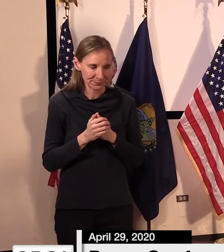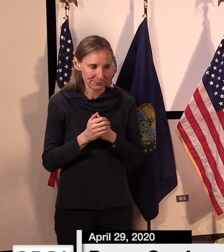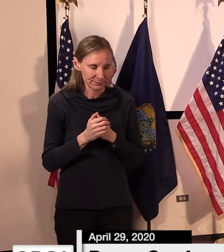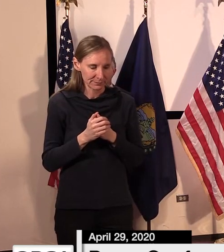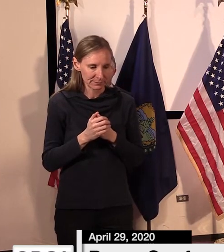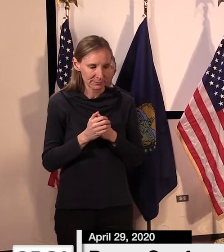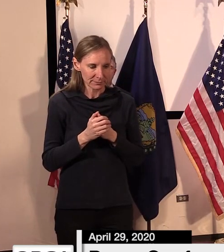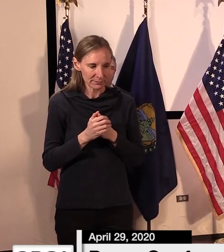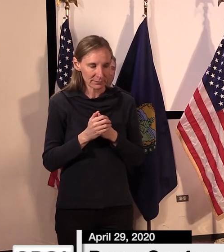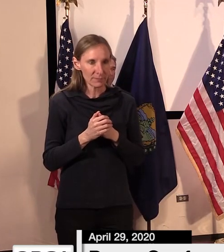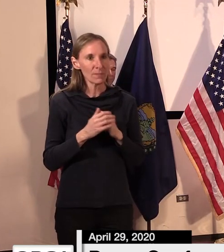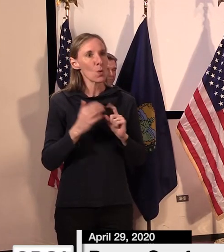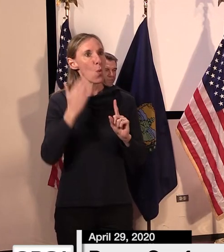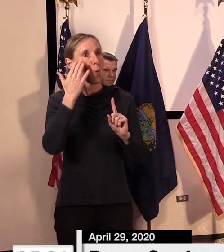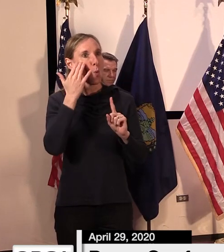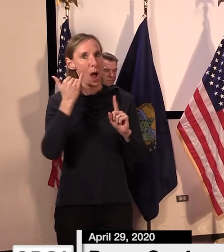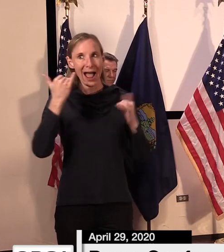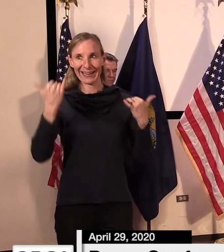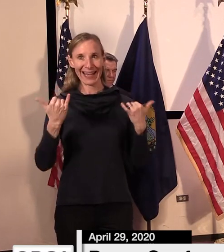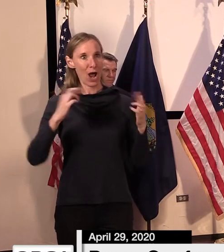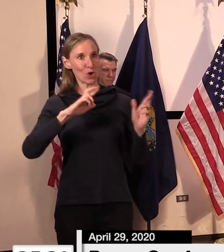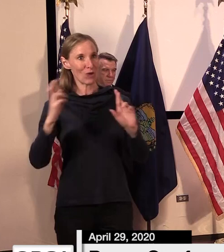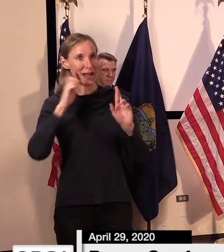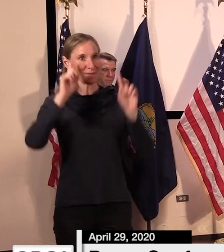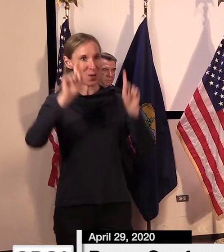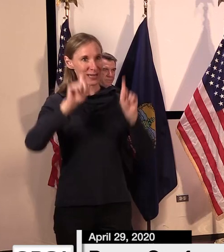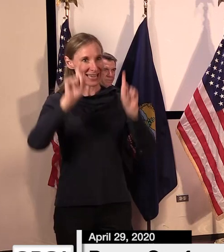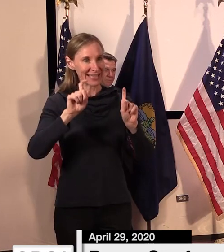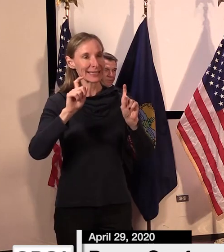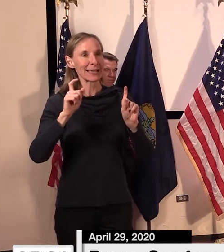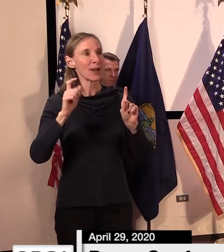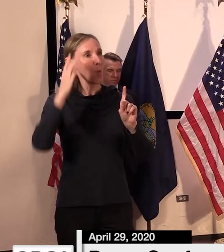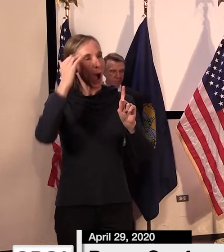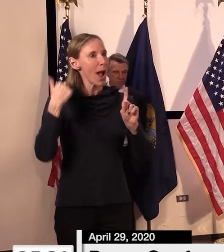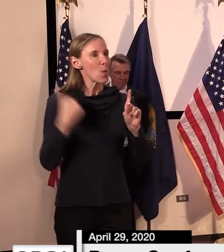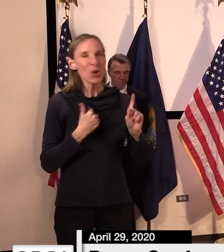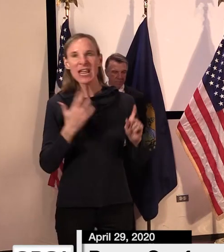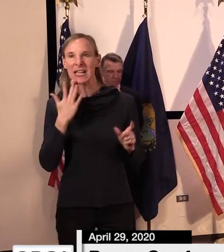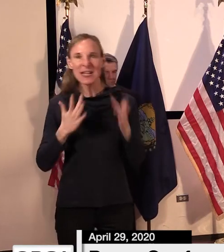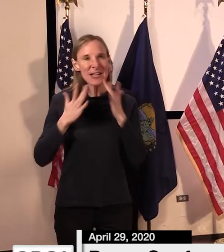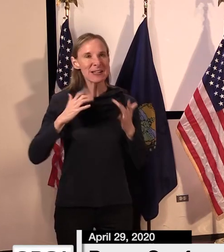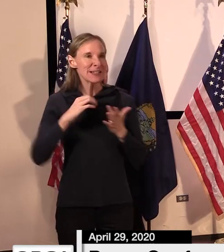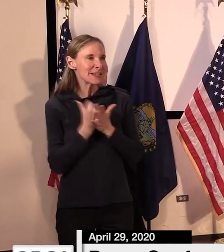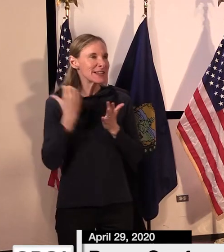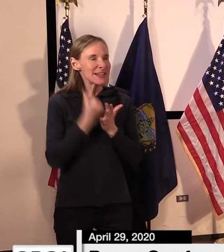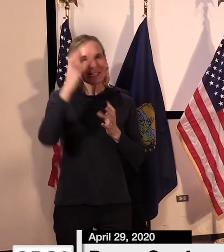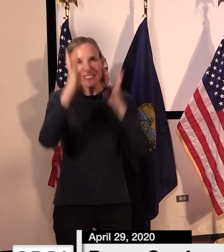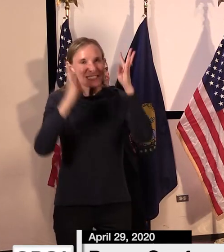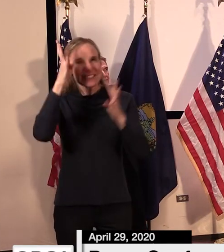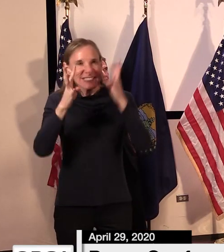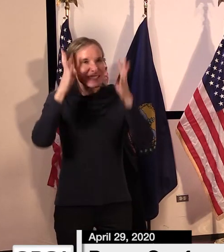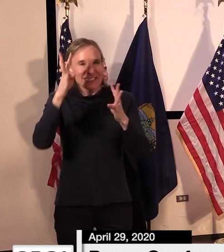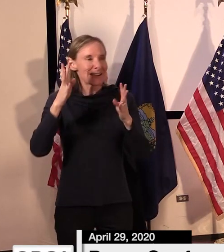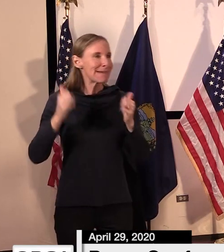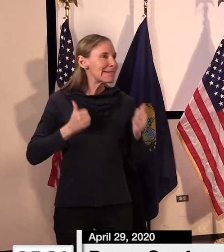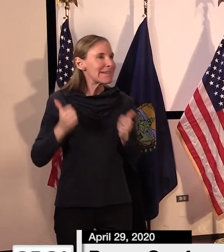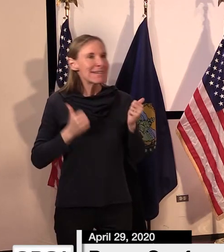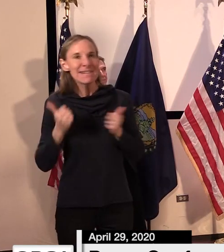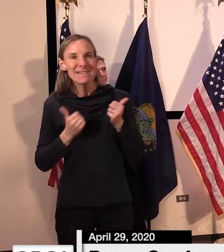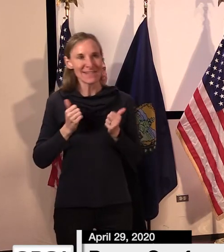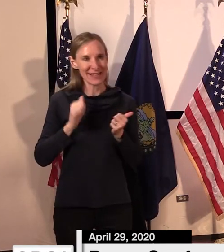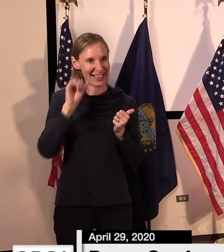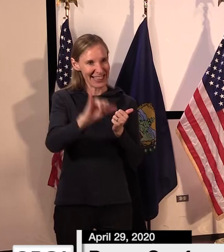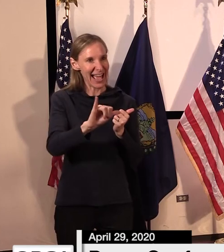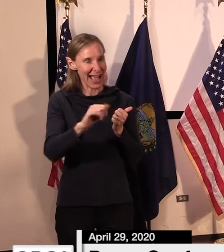The reason we've been able to get to this point is through resourcefulness, frankly, and creativity. And